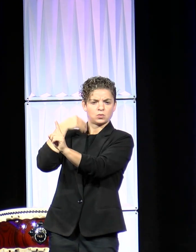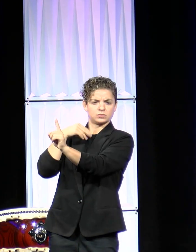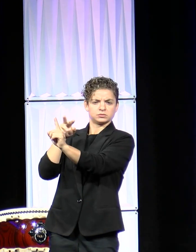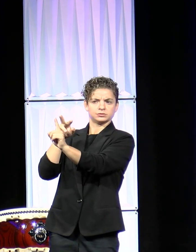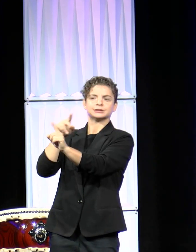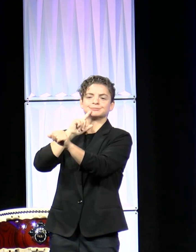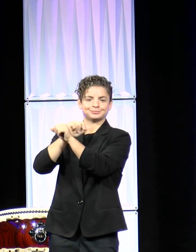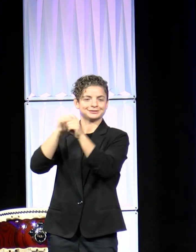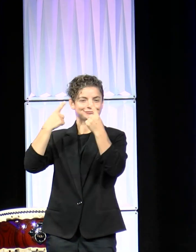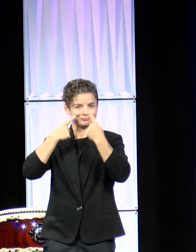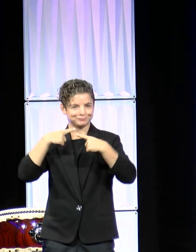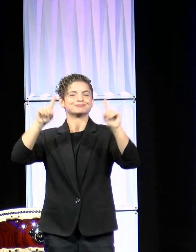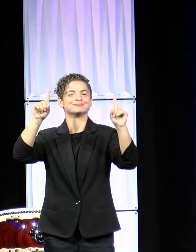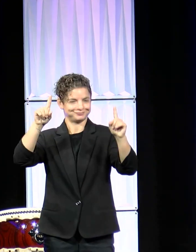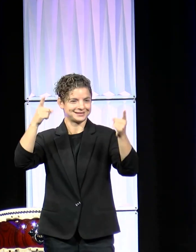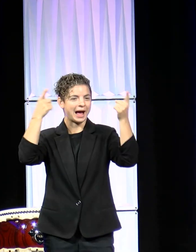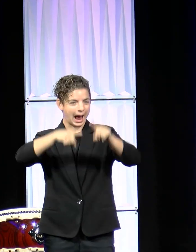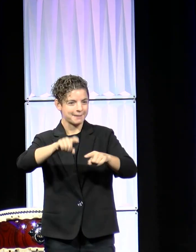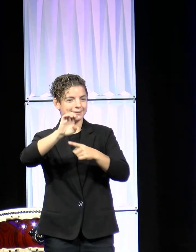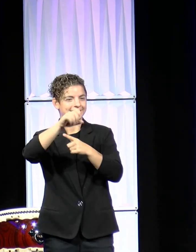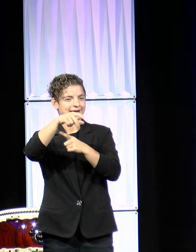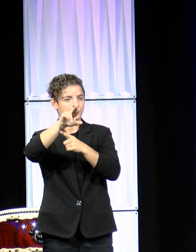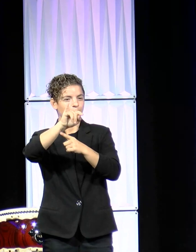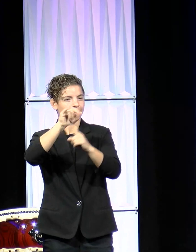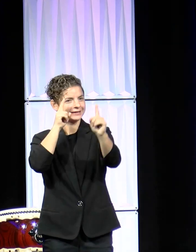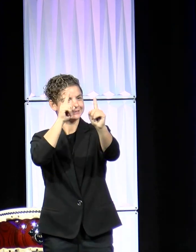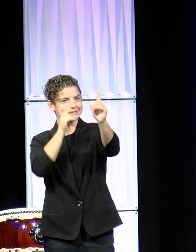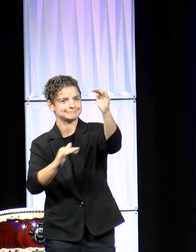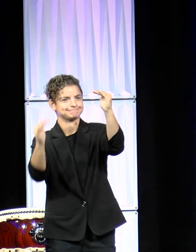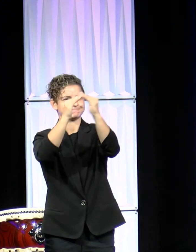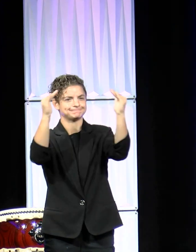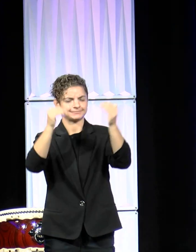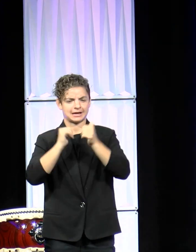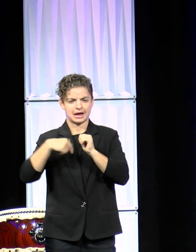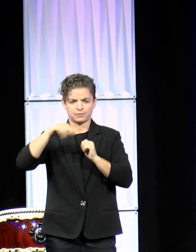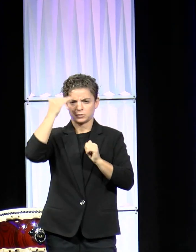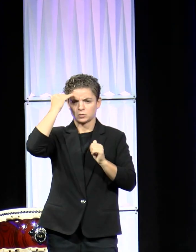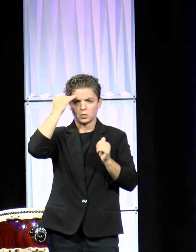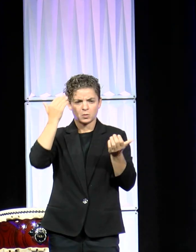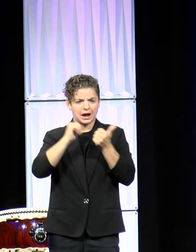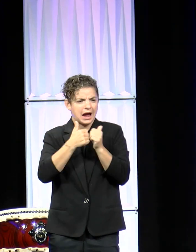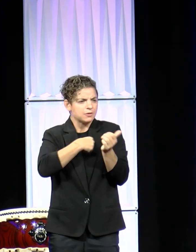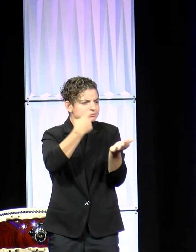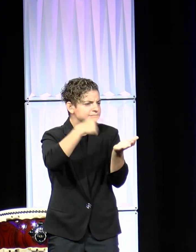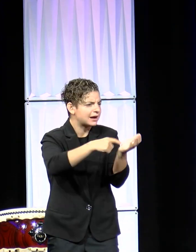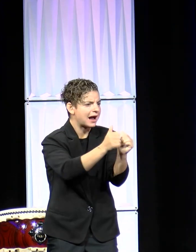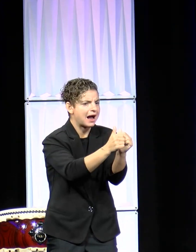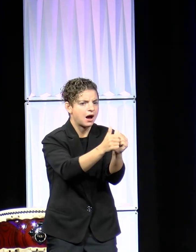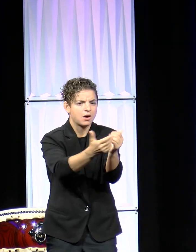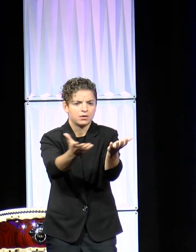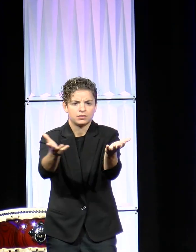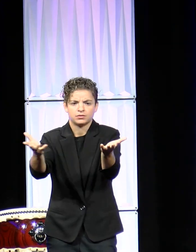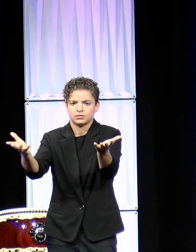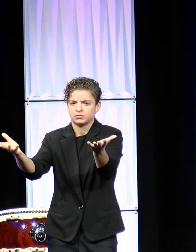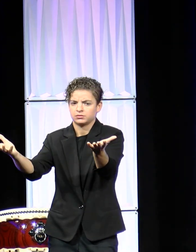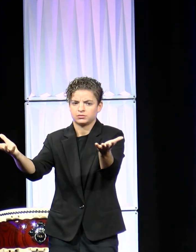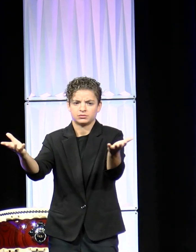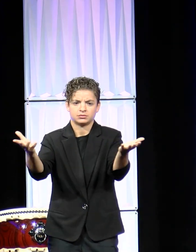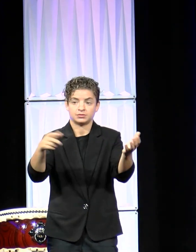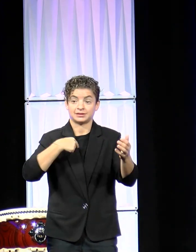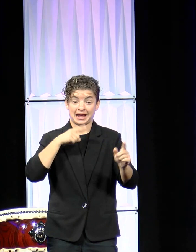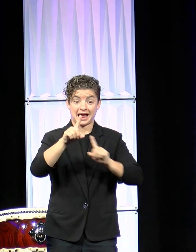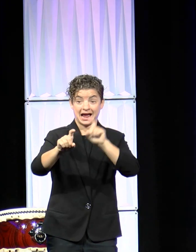It's a huge question. And I've seen people pause and even struggle of even imagining what that would look like.